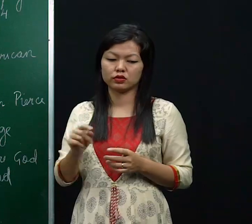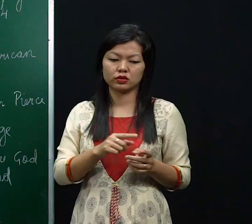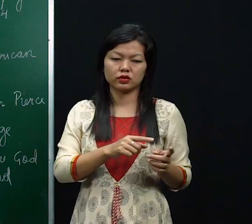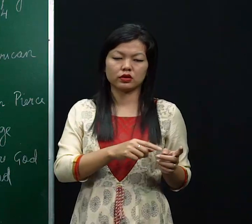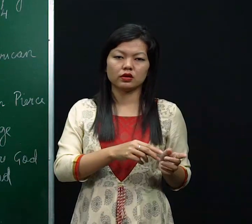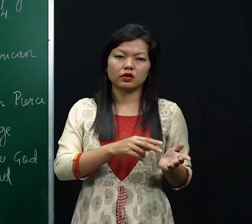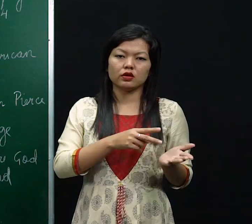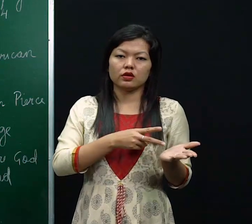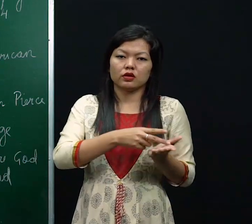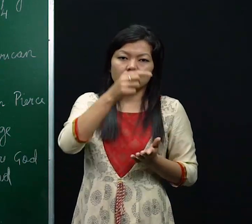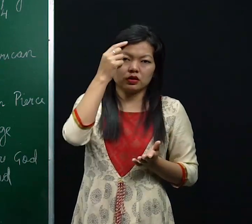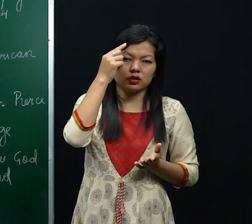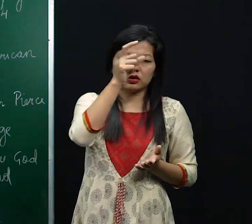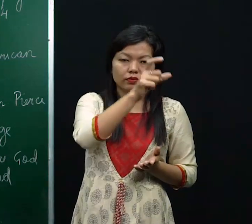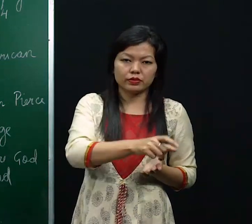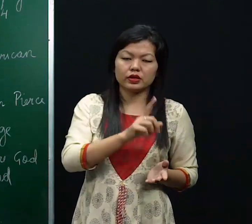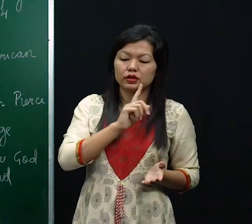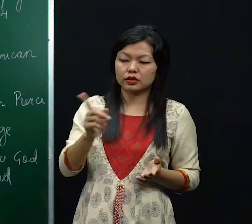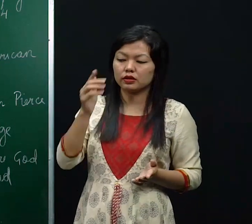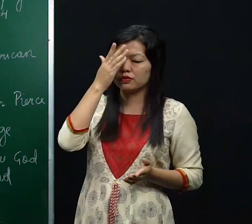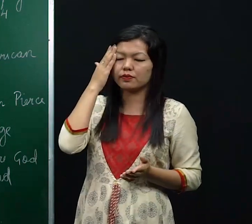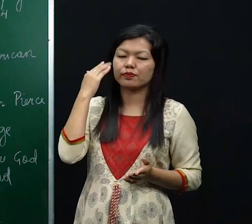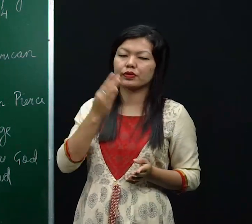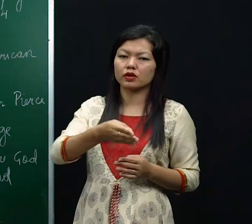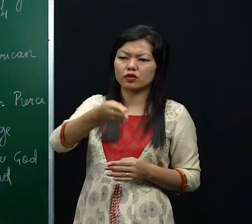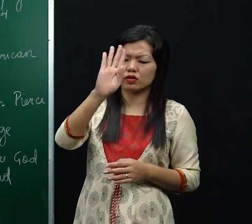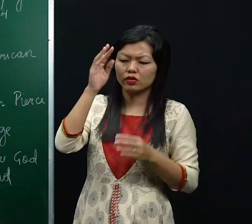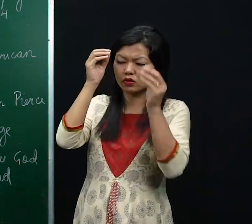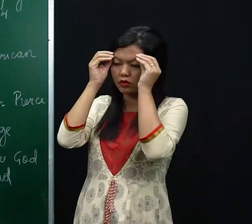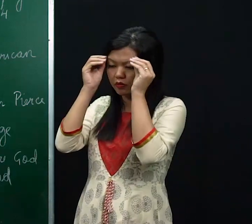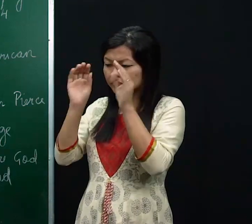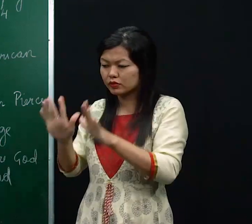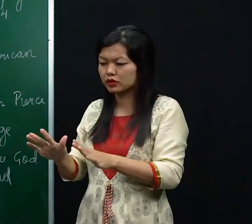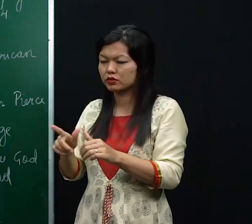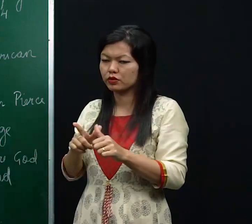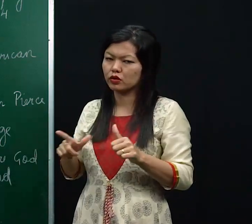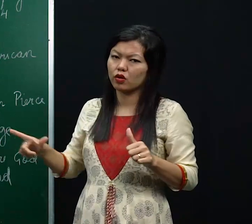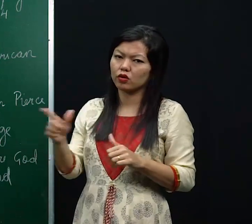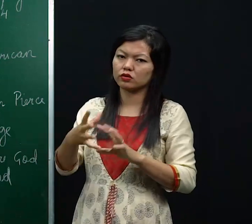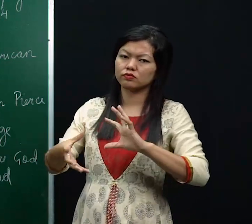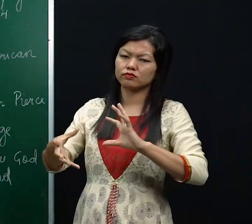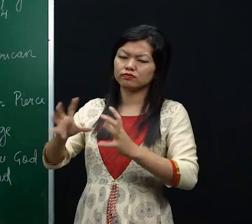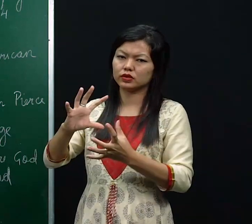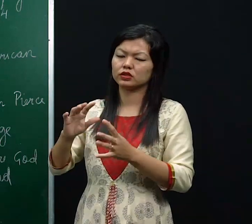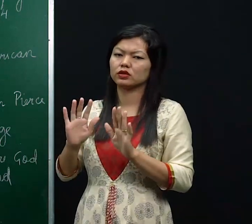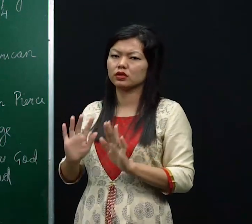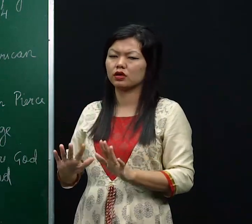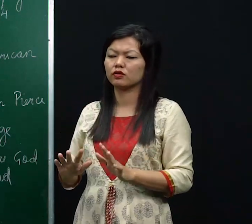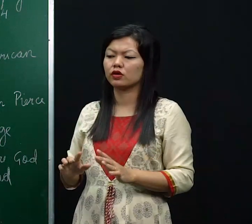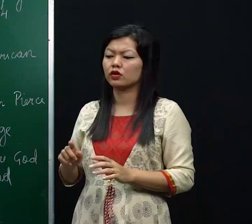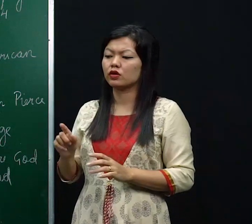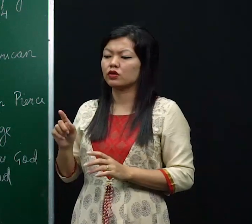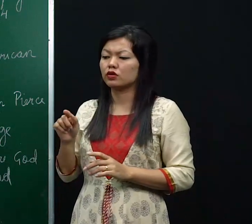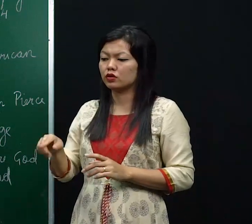to say, even in a sarcastic way. And he said that God has blessed you with all the machineries so that you can destroy the